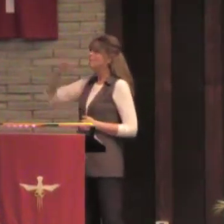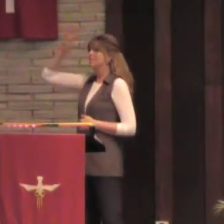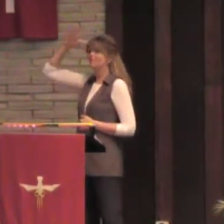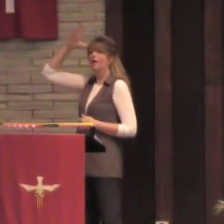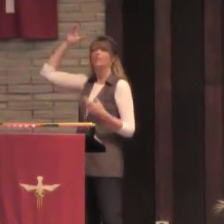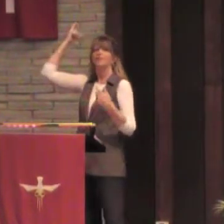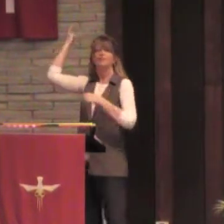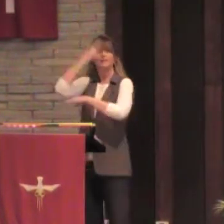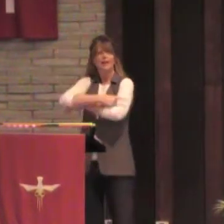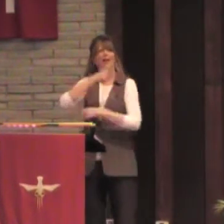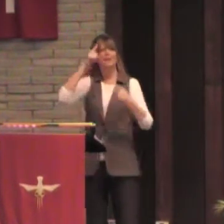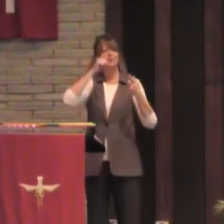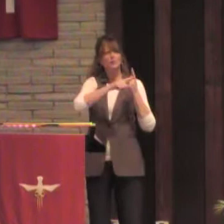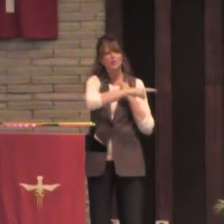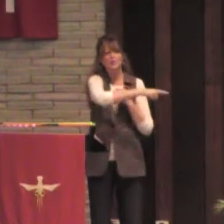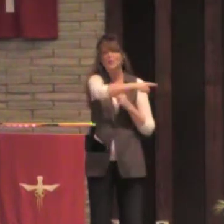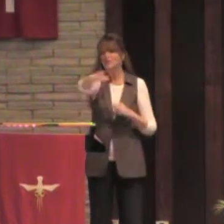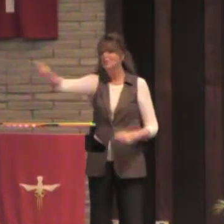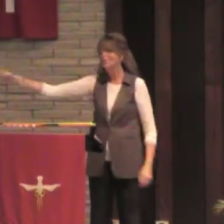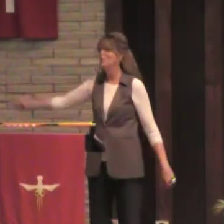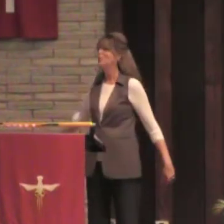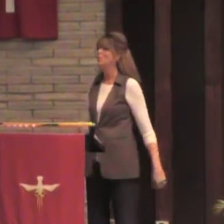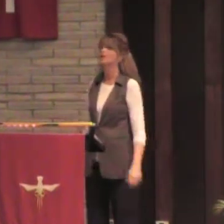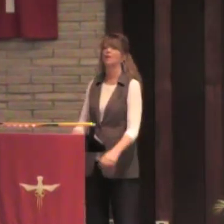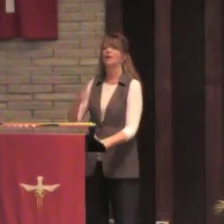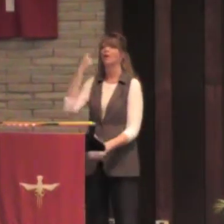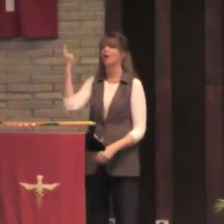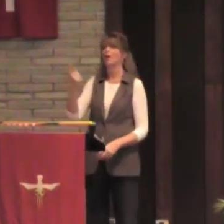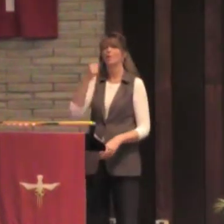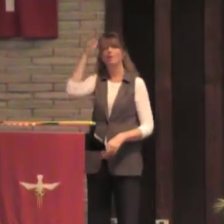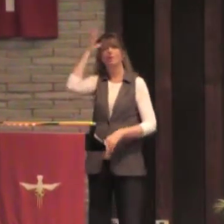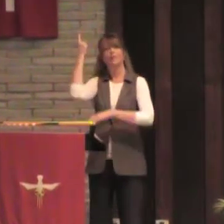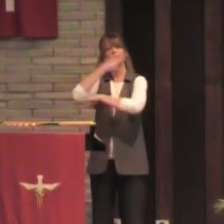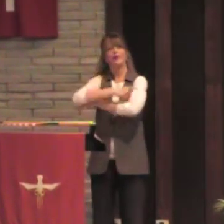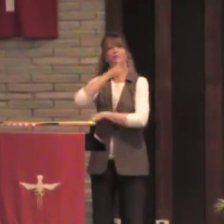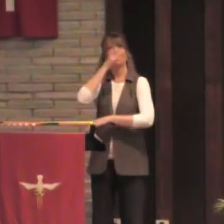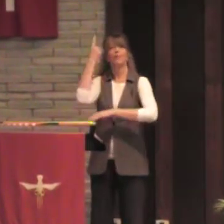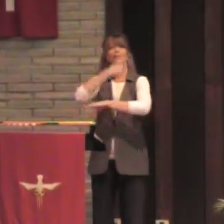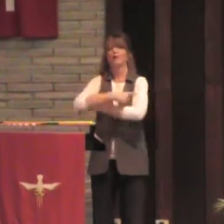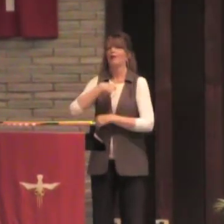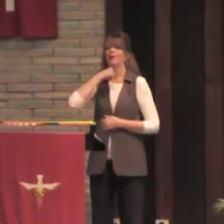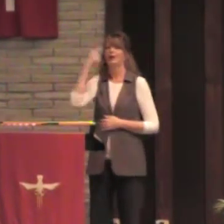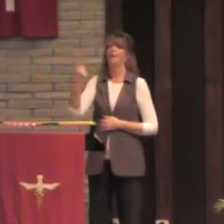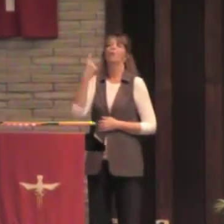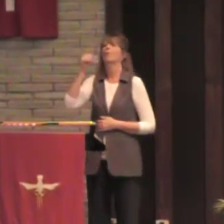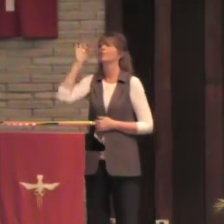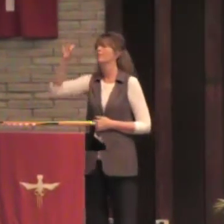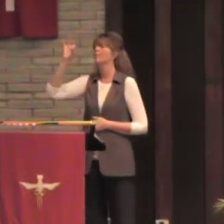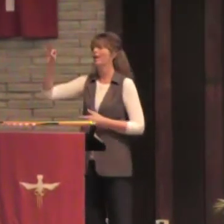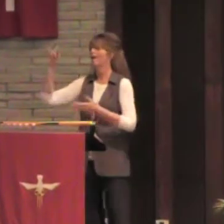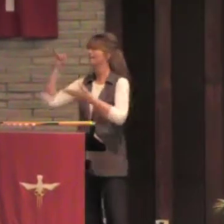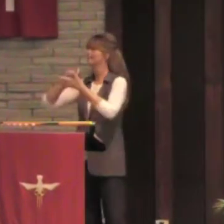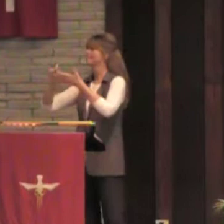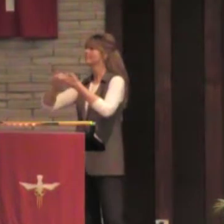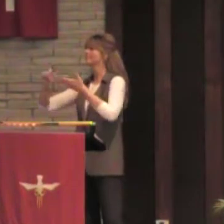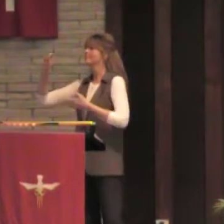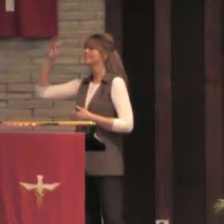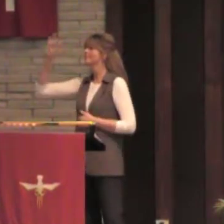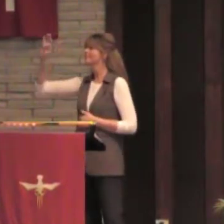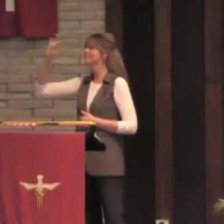Once again, happy Father's Day to all of you dads. You know, on Father's Day and